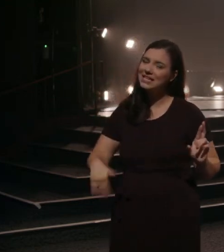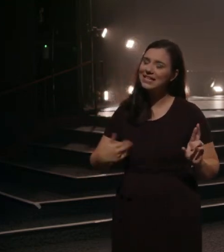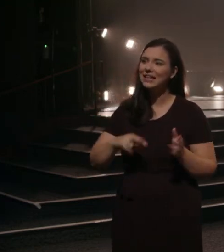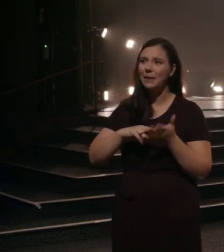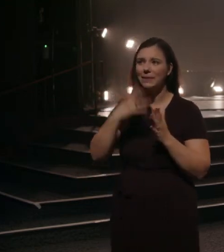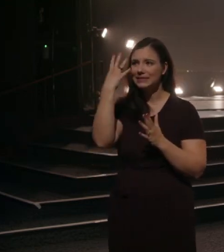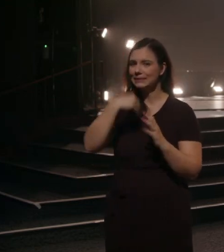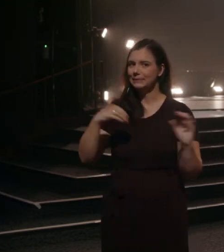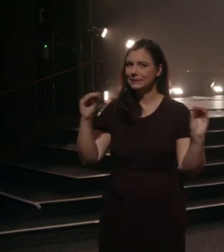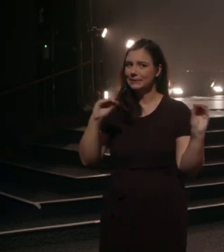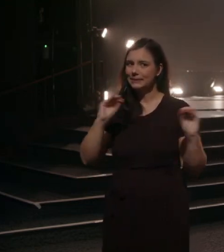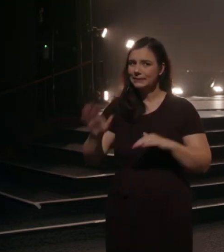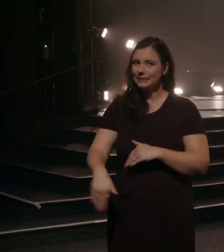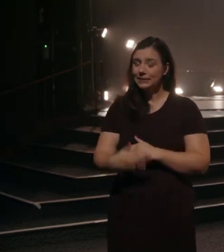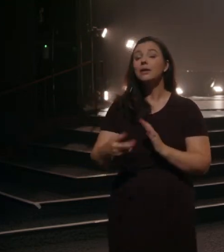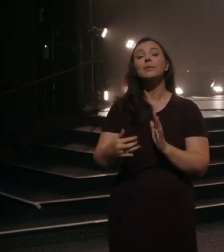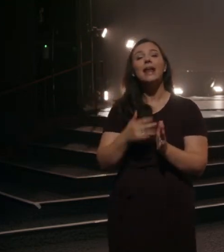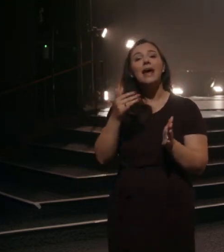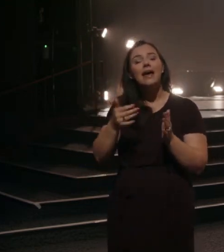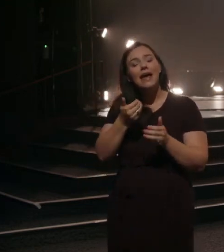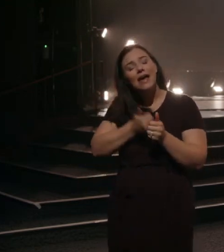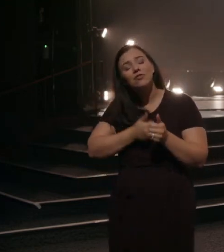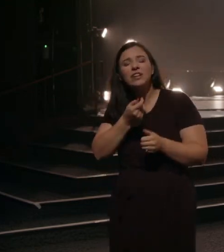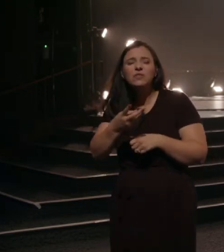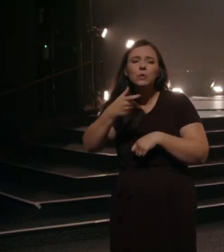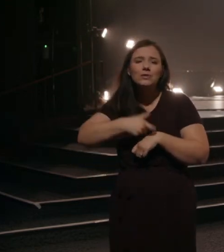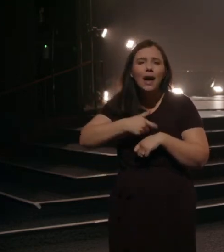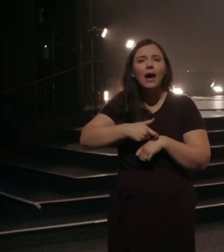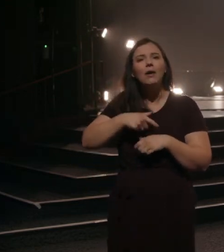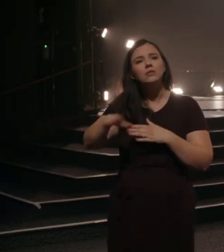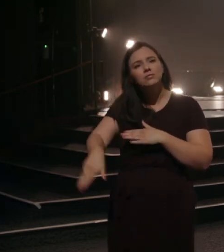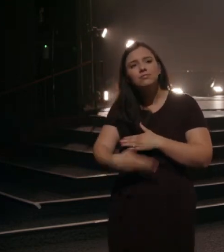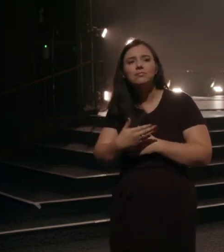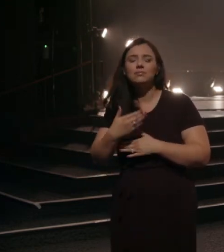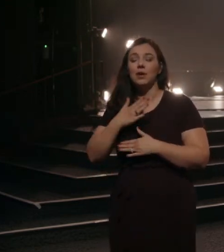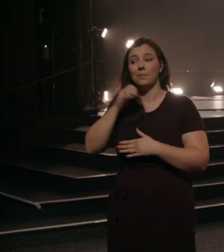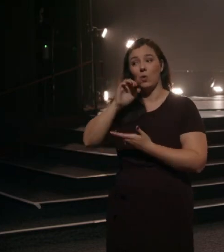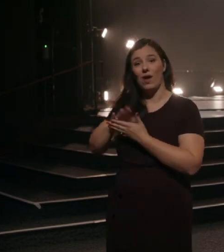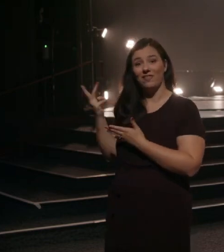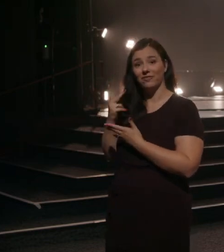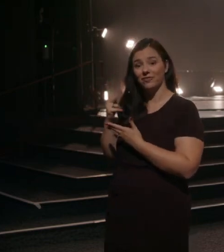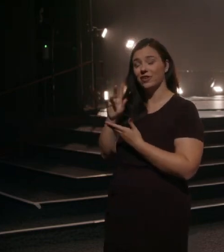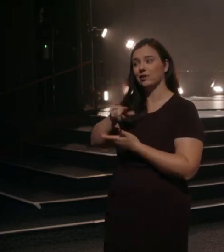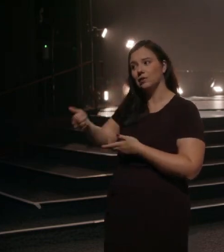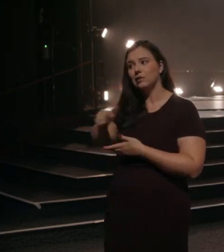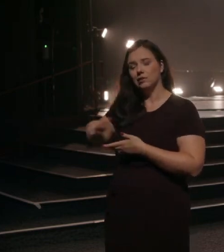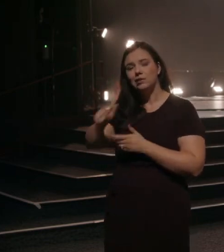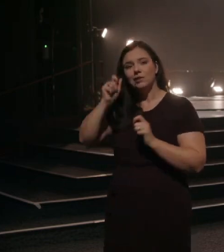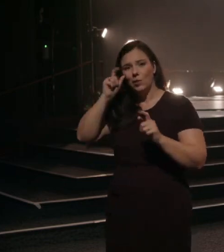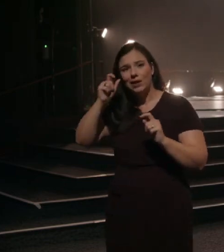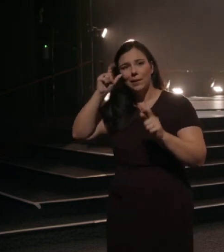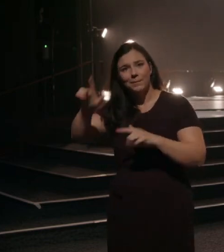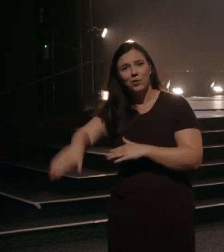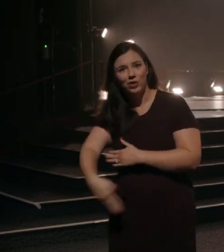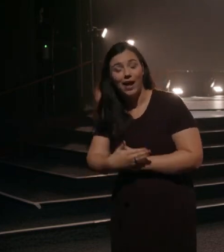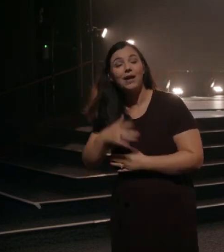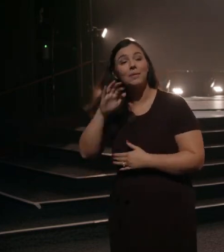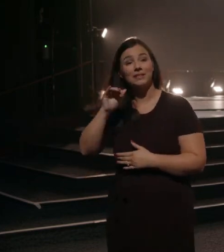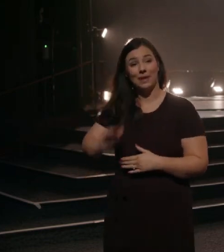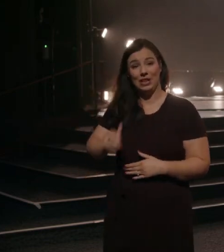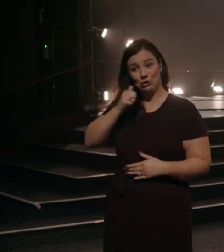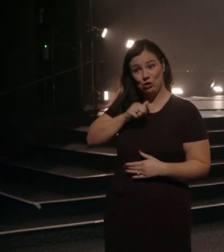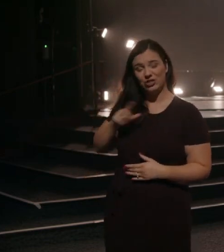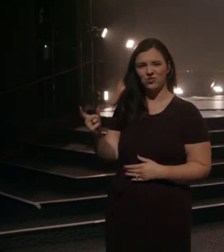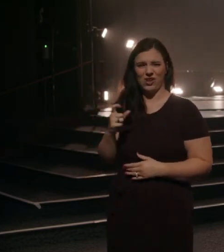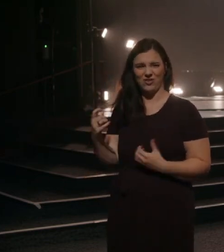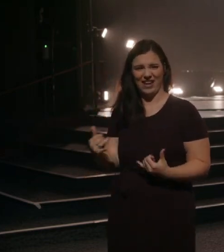But every couple of times in the night right now, me and my wife are getting up because my little girl, who's running around right now, she wakes up,